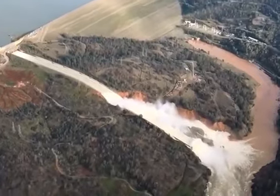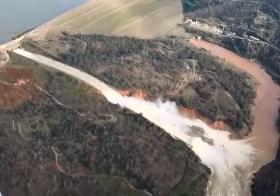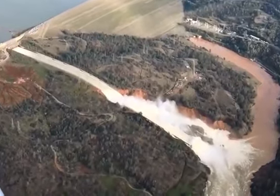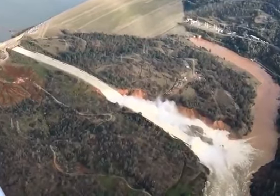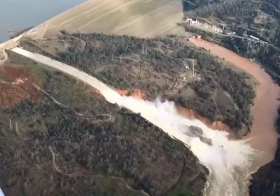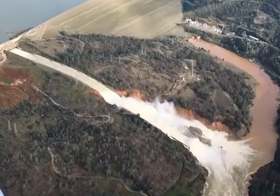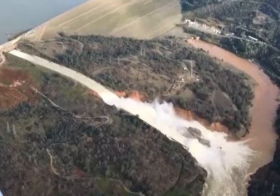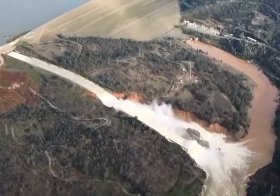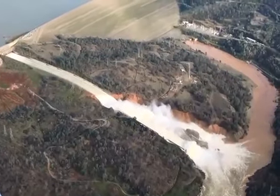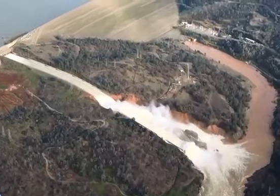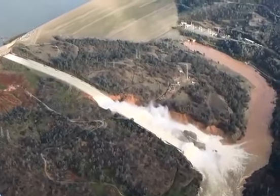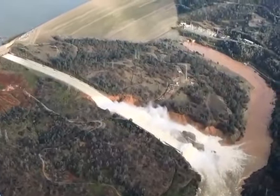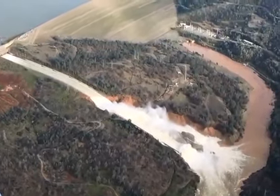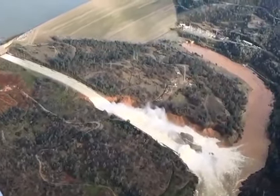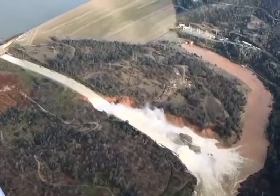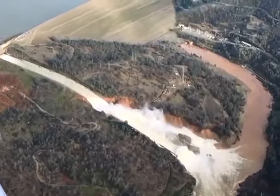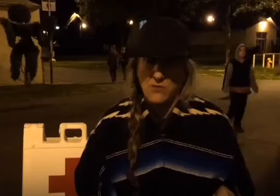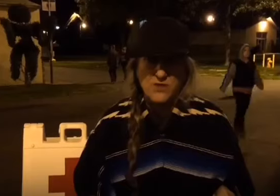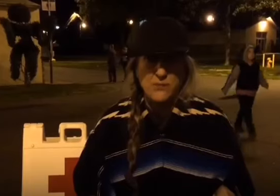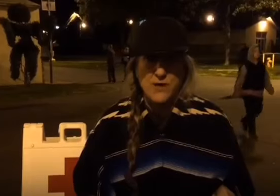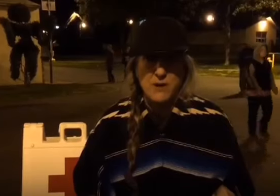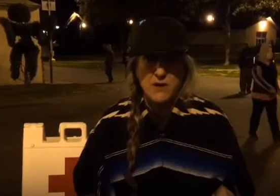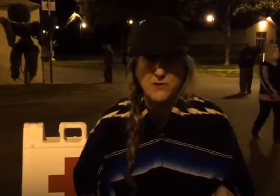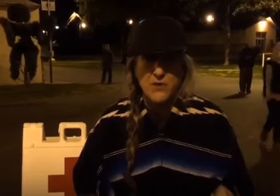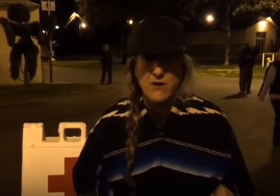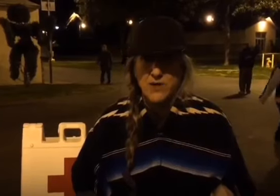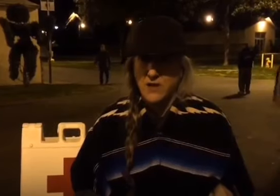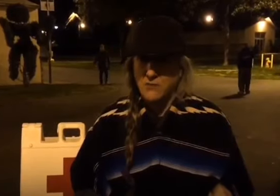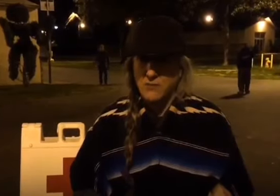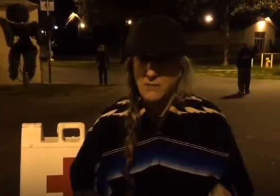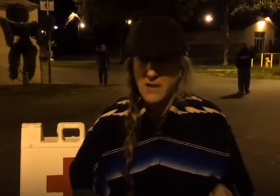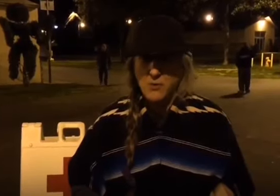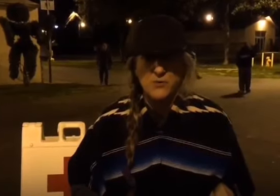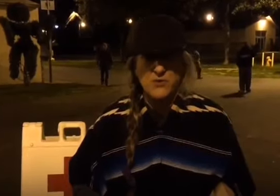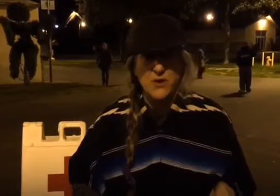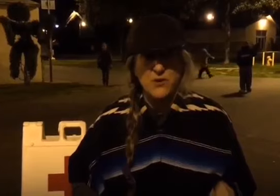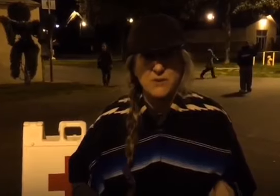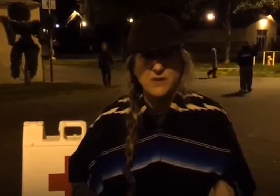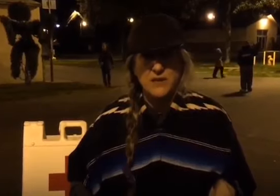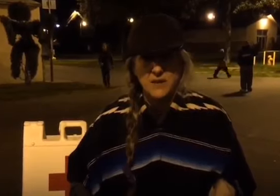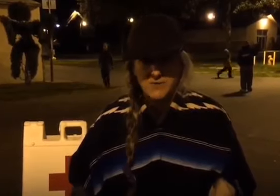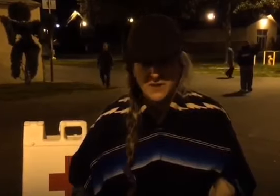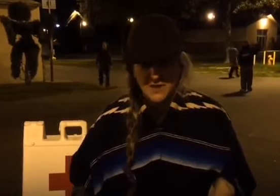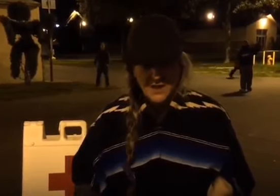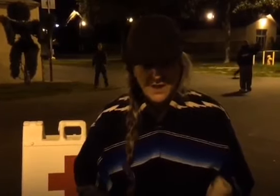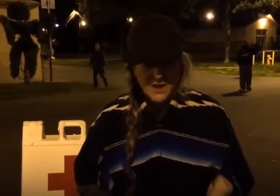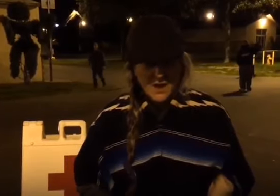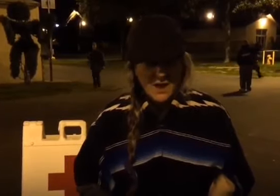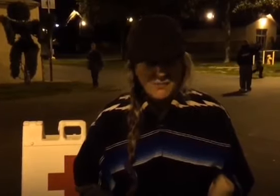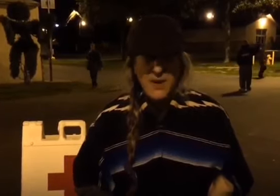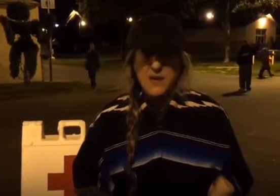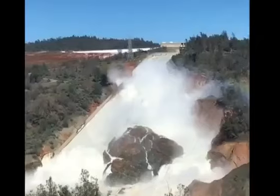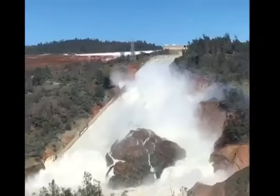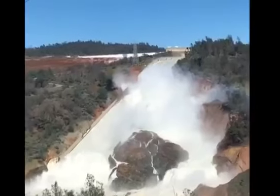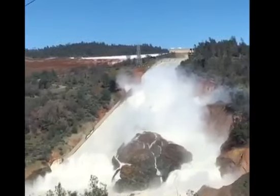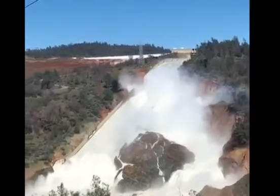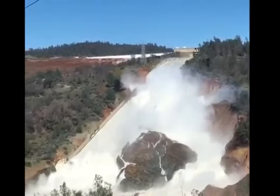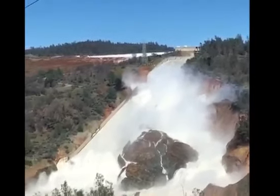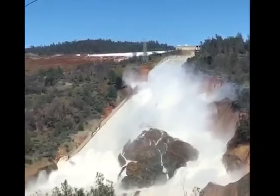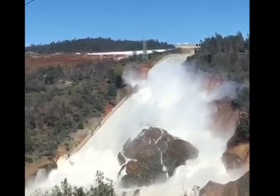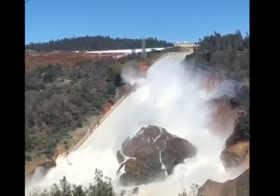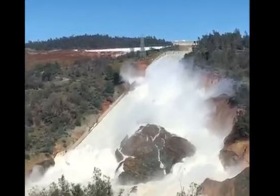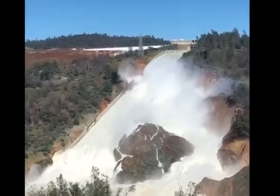Well, I came down from Lakeside and was surprised about all the traffic, and my neighborhood was already basically empty, and I panicked and